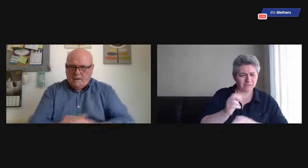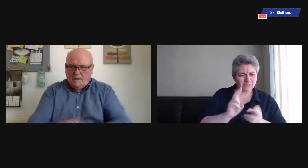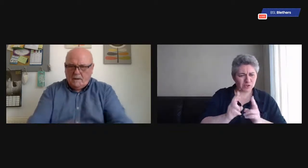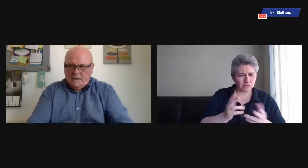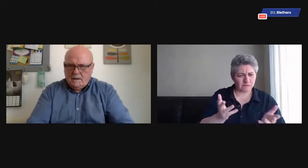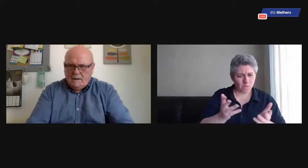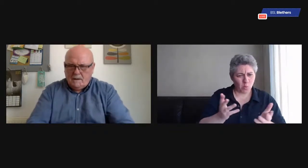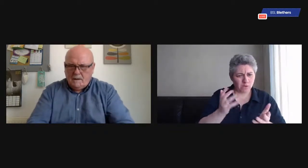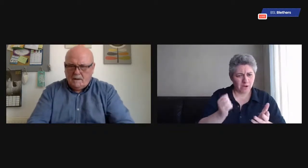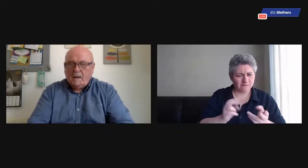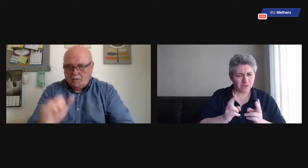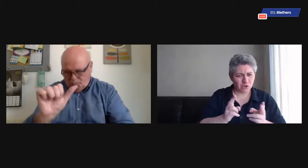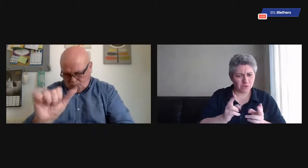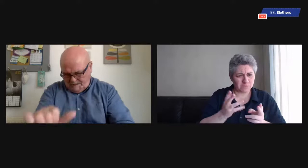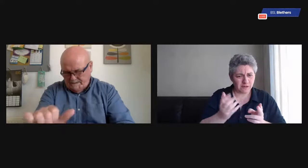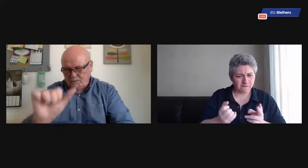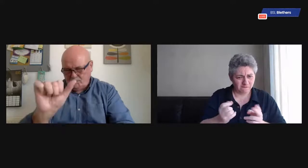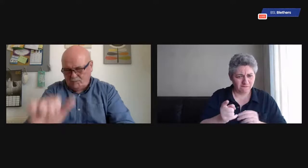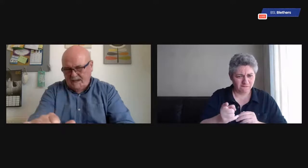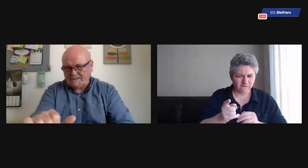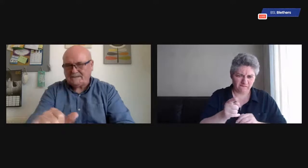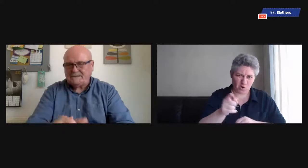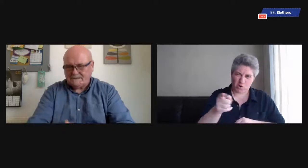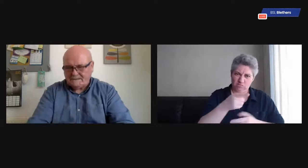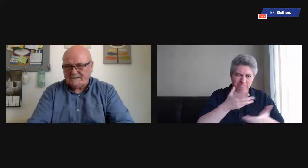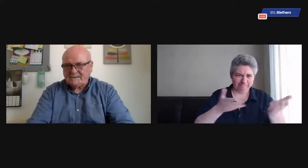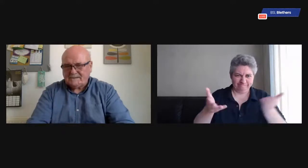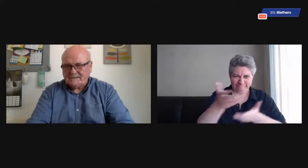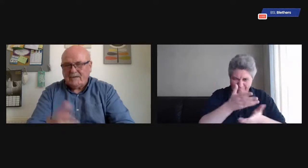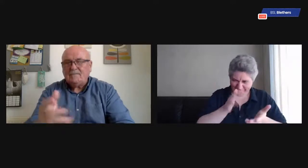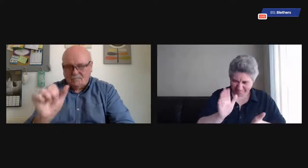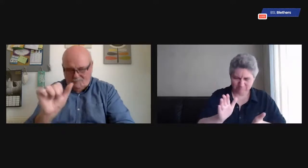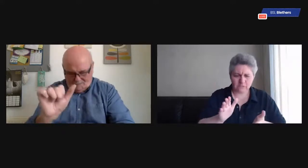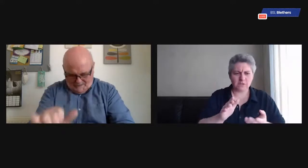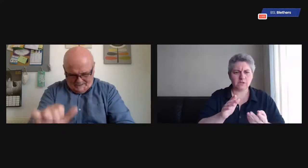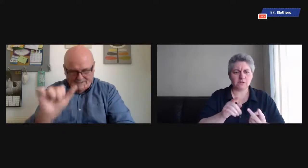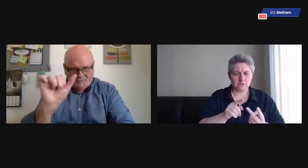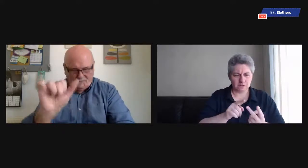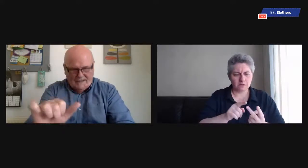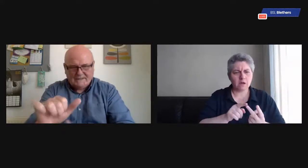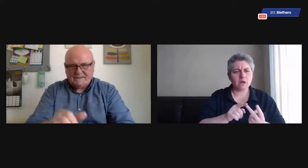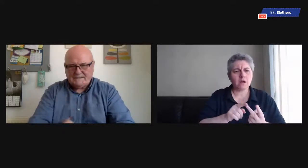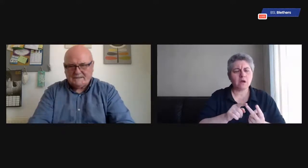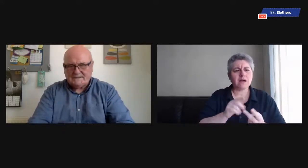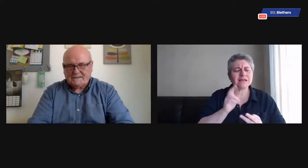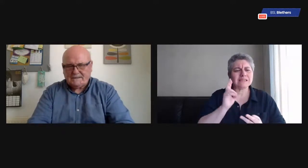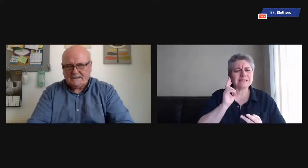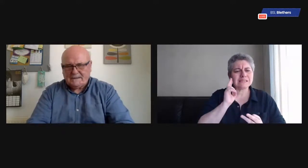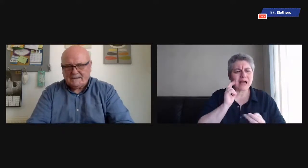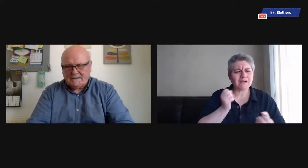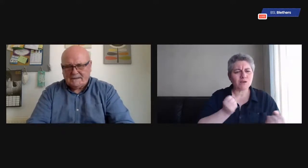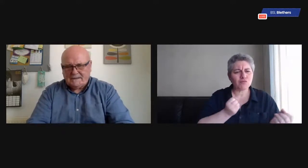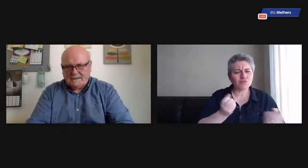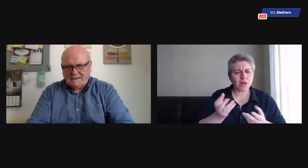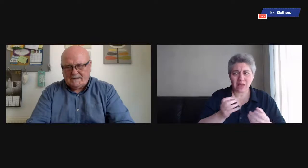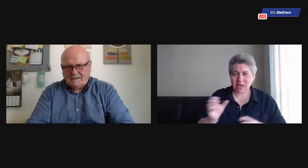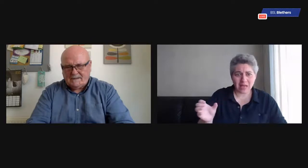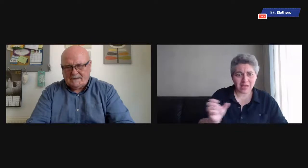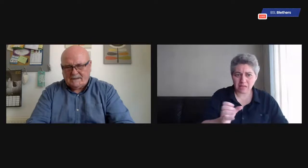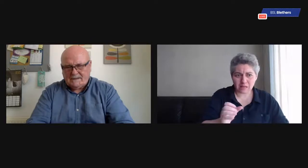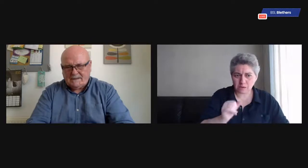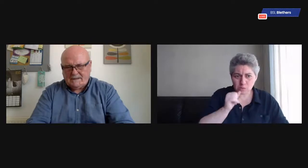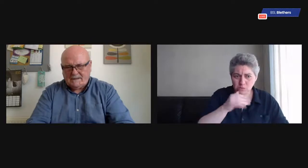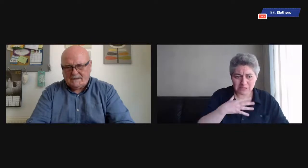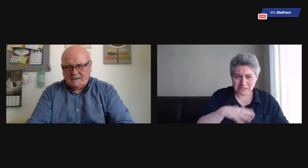understands. So, right, I'm getting you, right? So you've been with the person up to trial, you get into court, we still have interpreters,